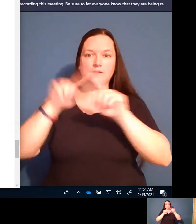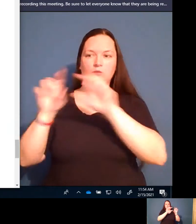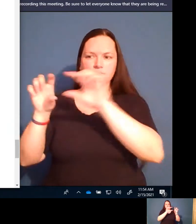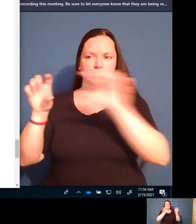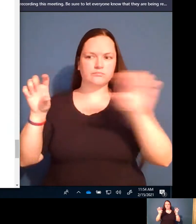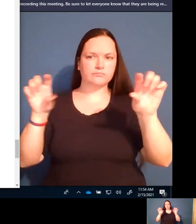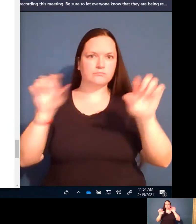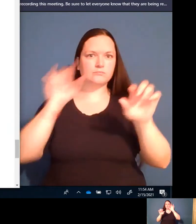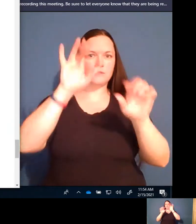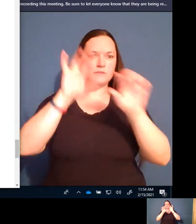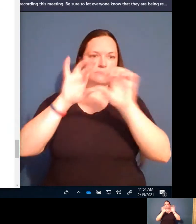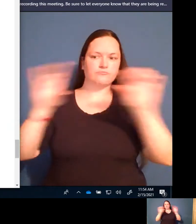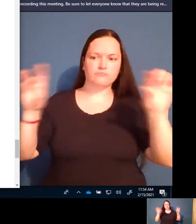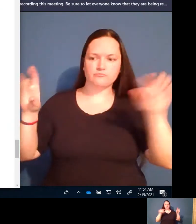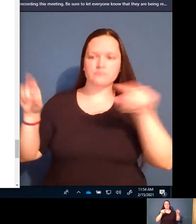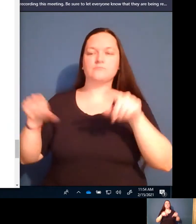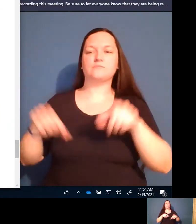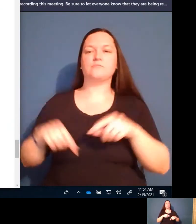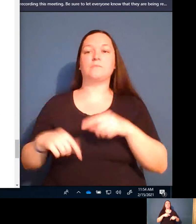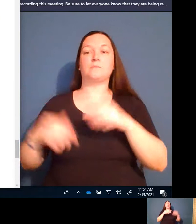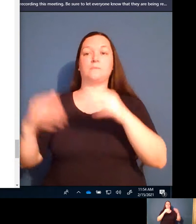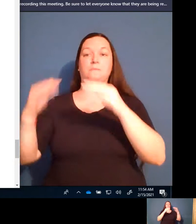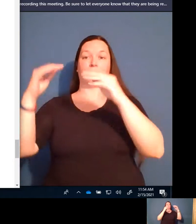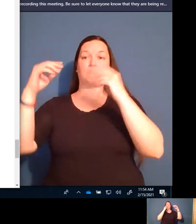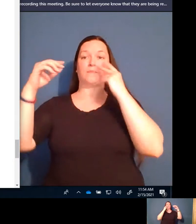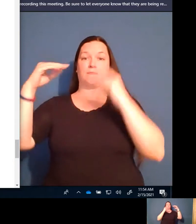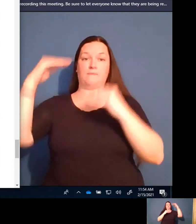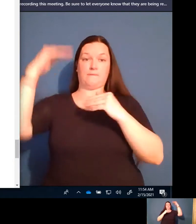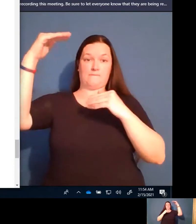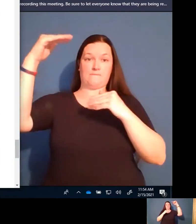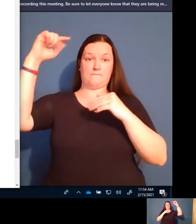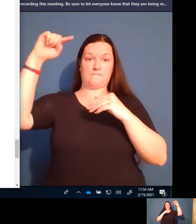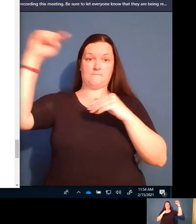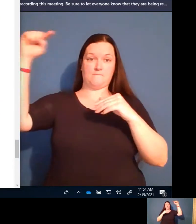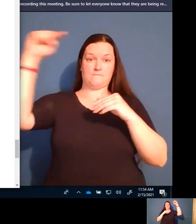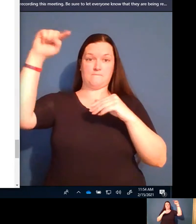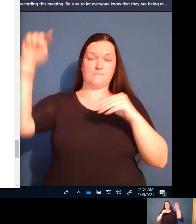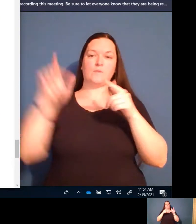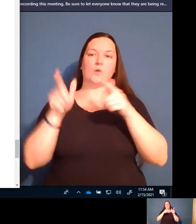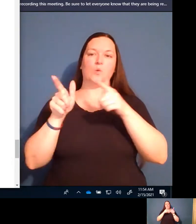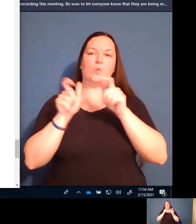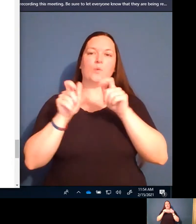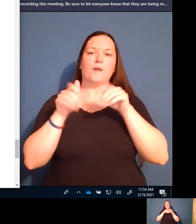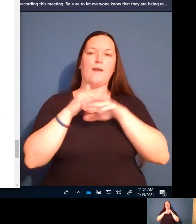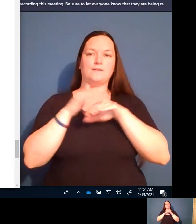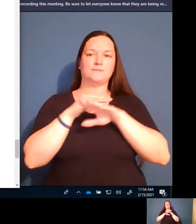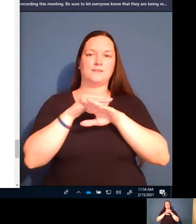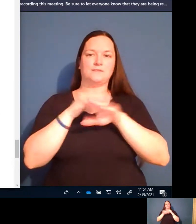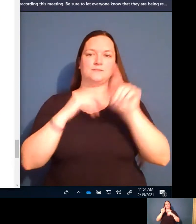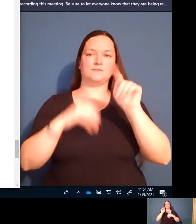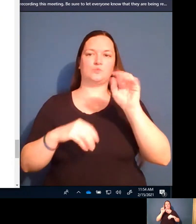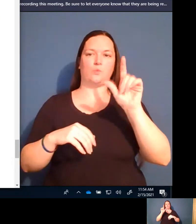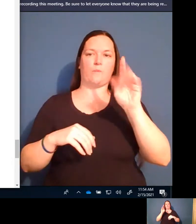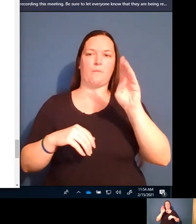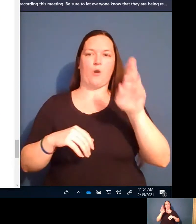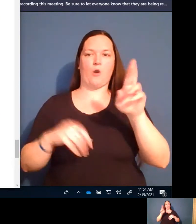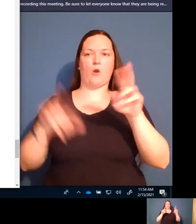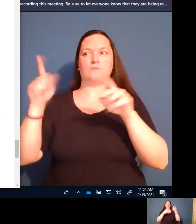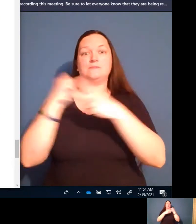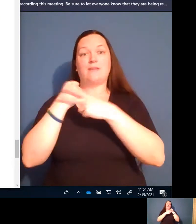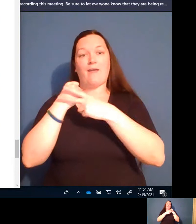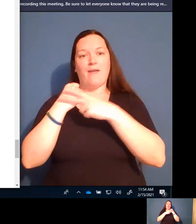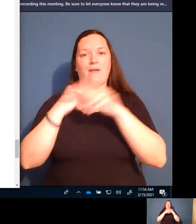Just above the ribbon is another toolbar called the Quick Access Toolbar. Here you can save the current object, and you also have the